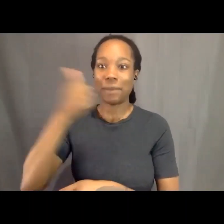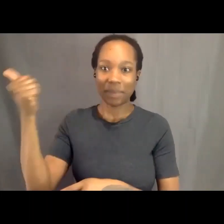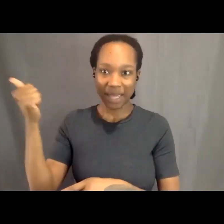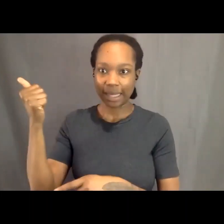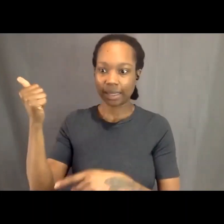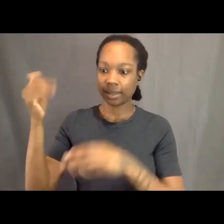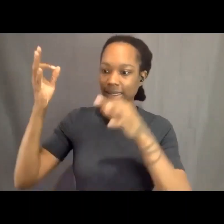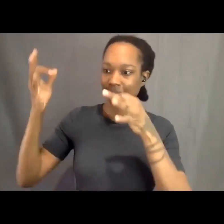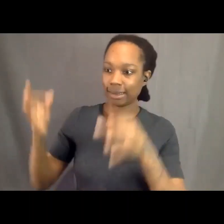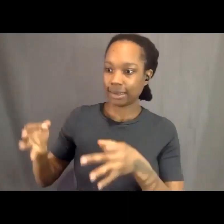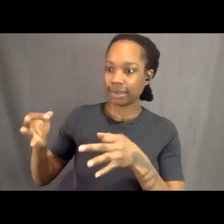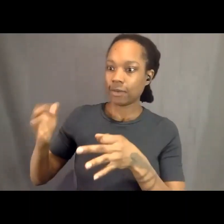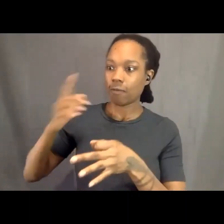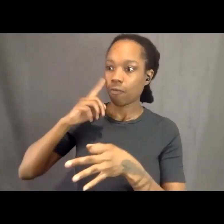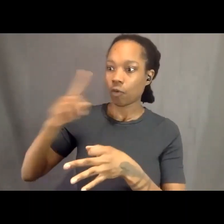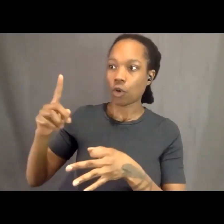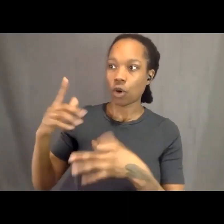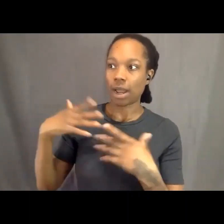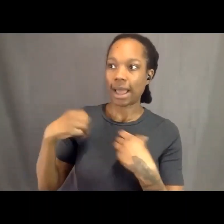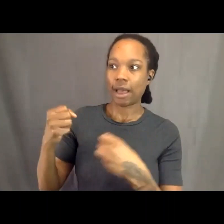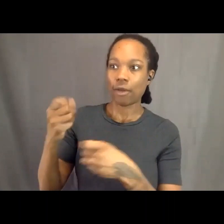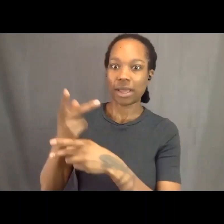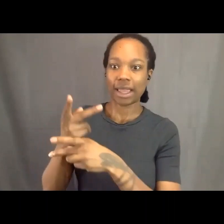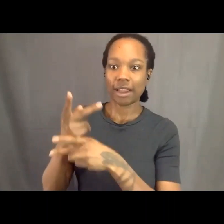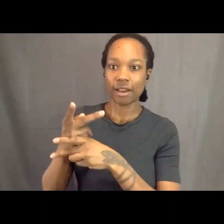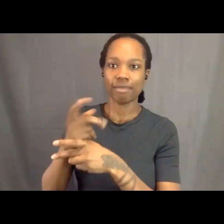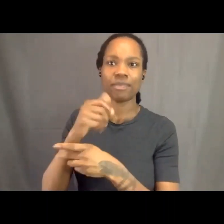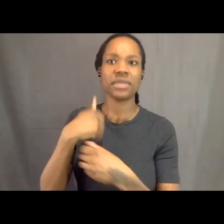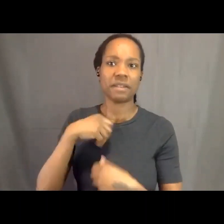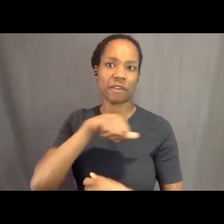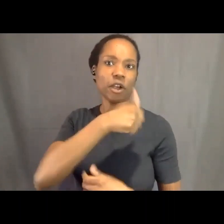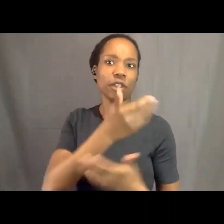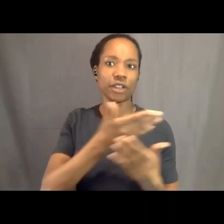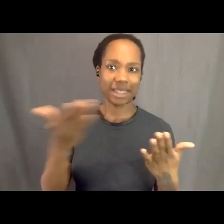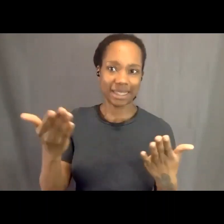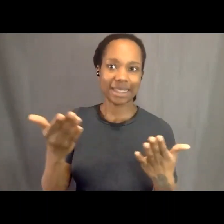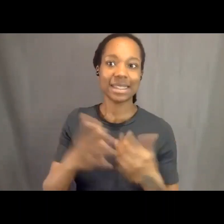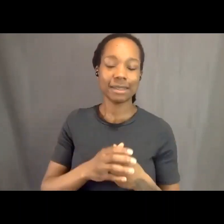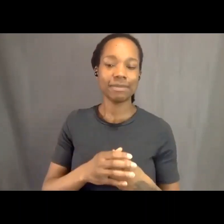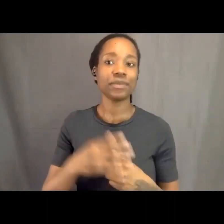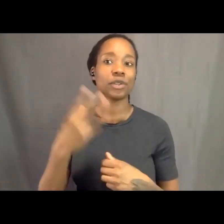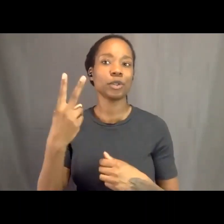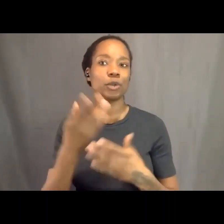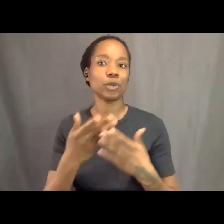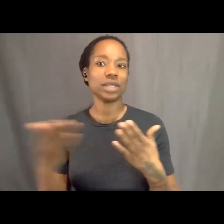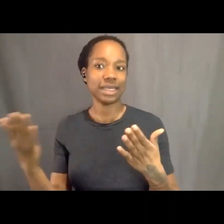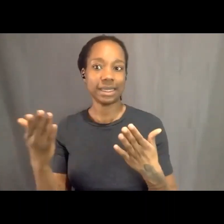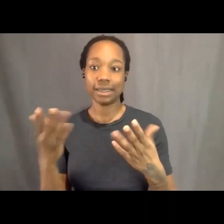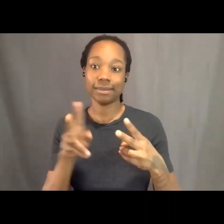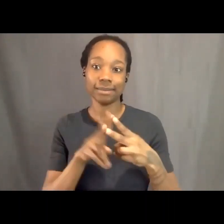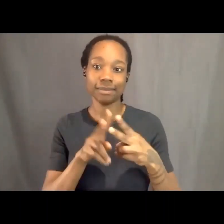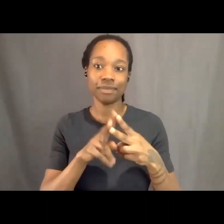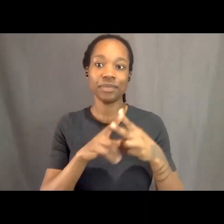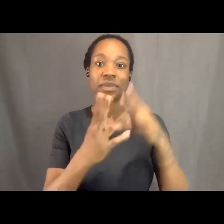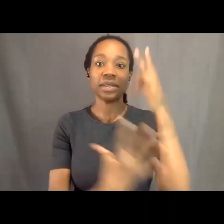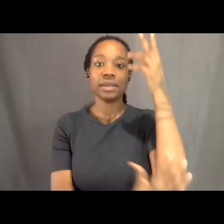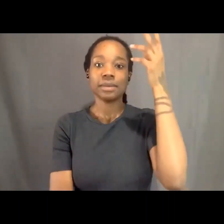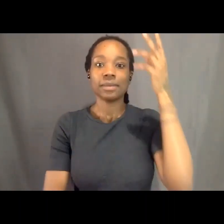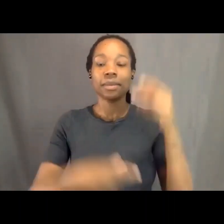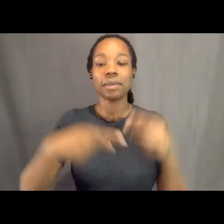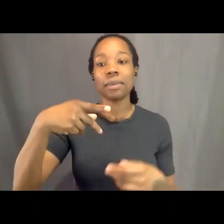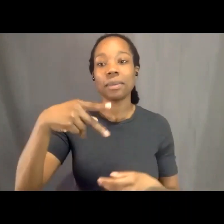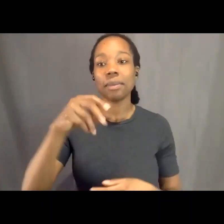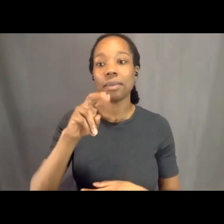of healthcare. It is the other things. And one of the things that he said were two things: poverty and racism. And so as